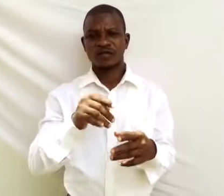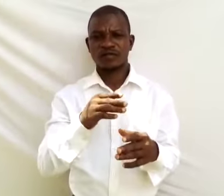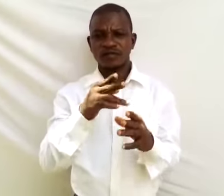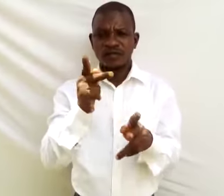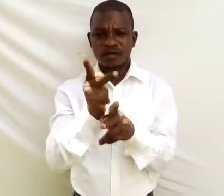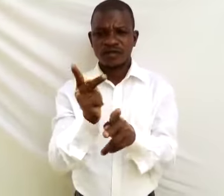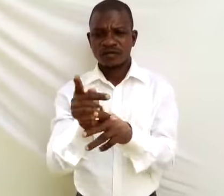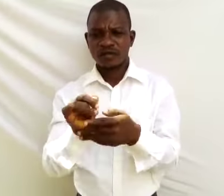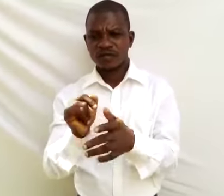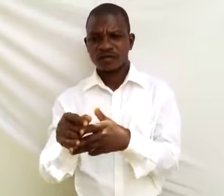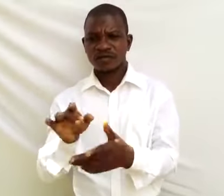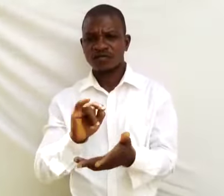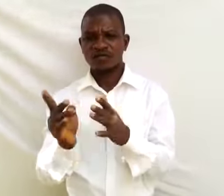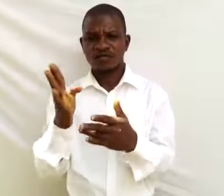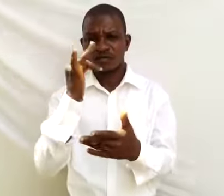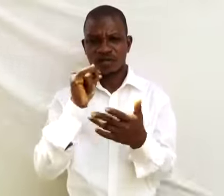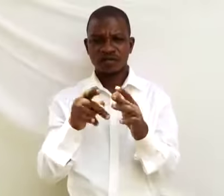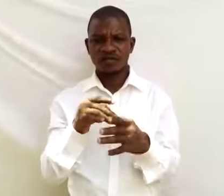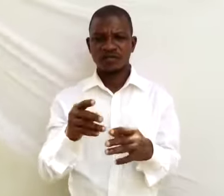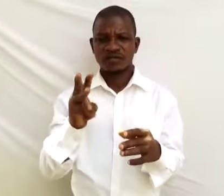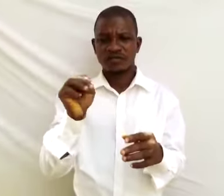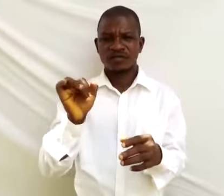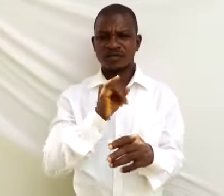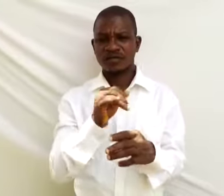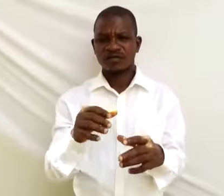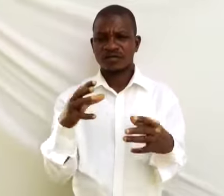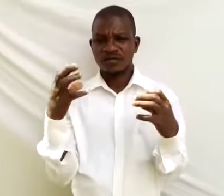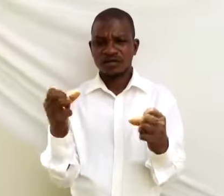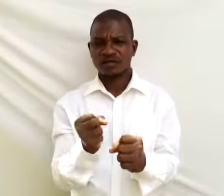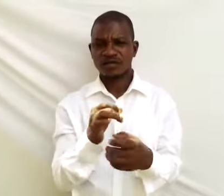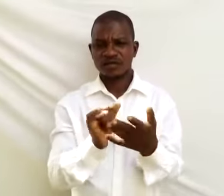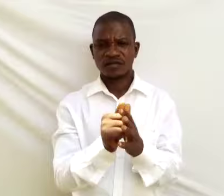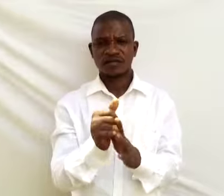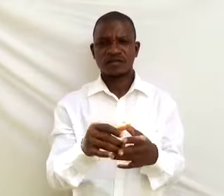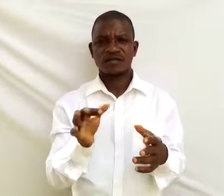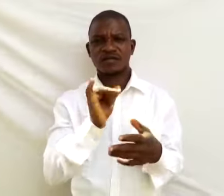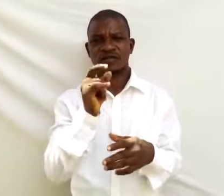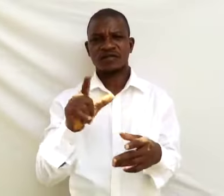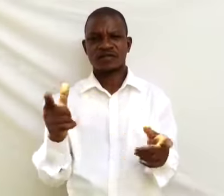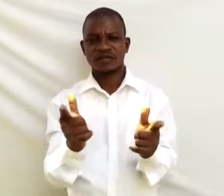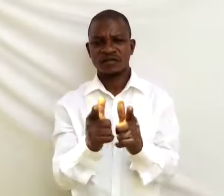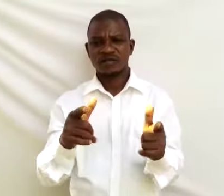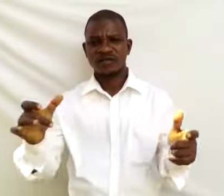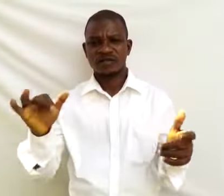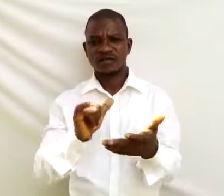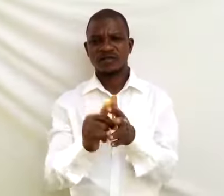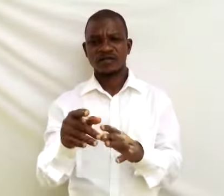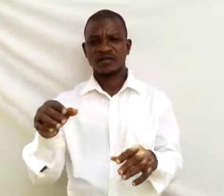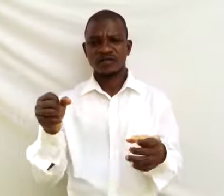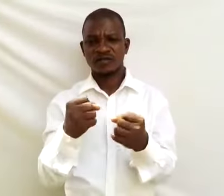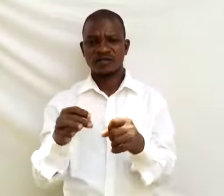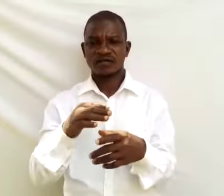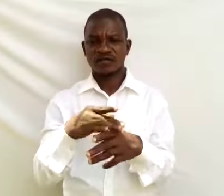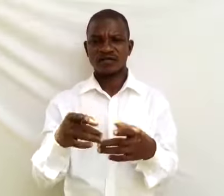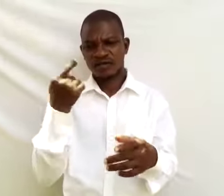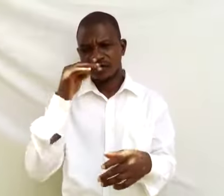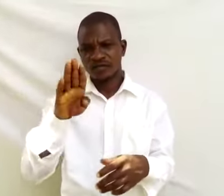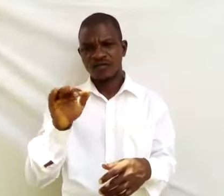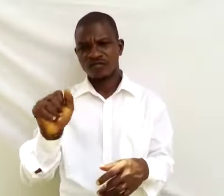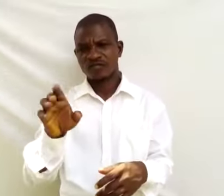while the medium is solidifying. This provides a larger surface area for bacterial colonies to grow